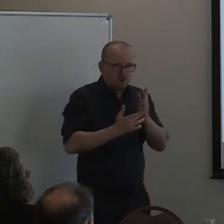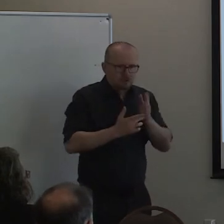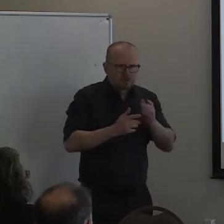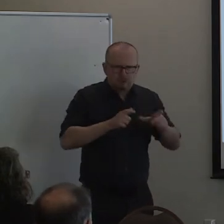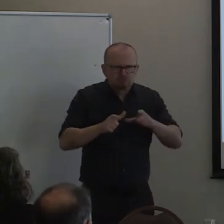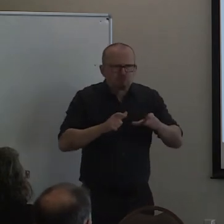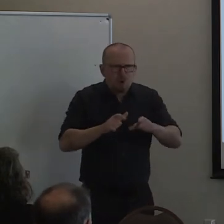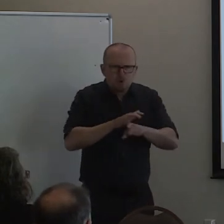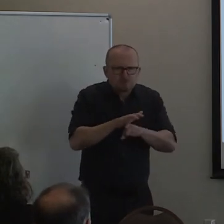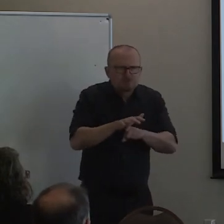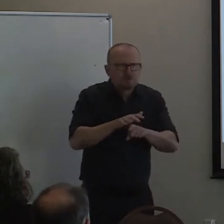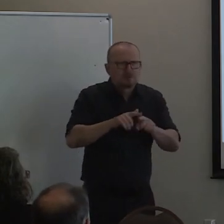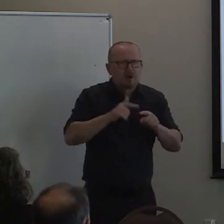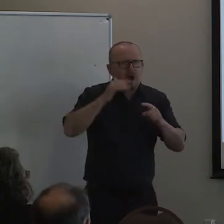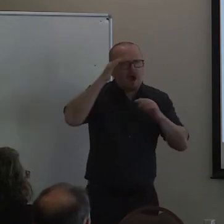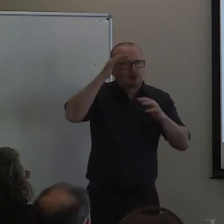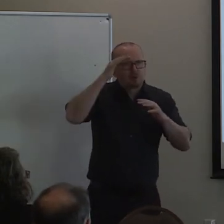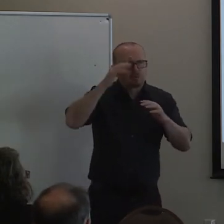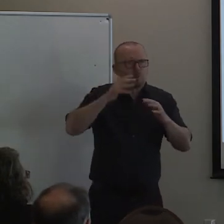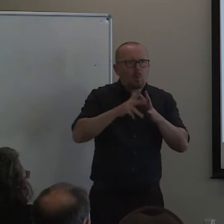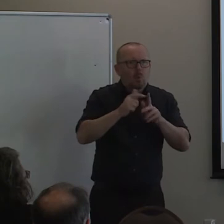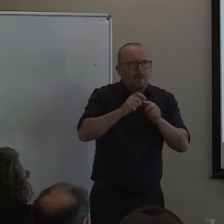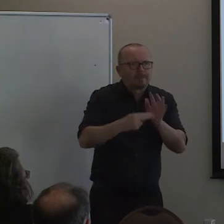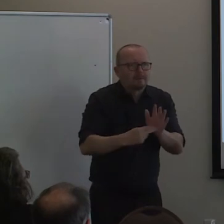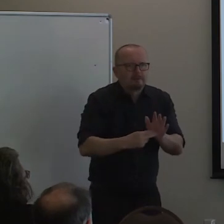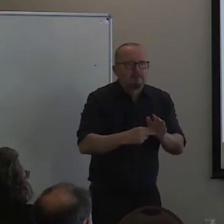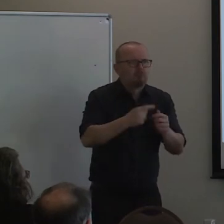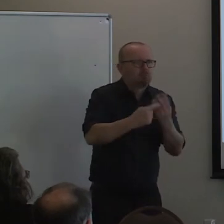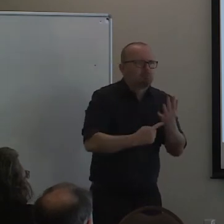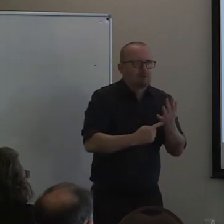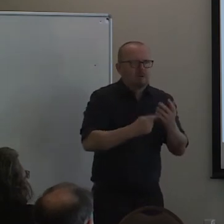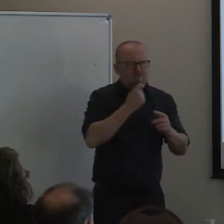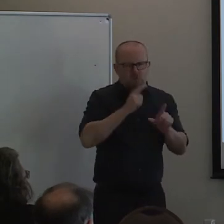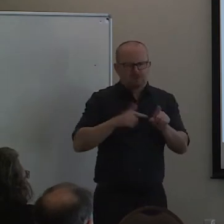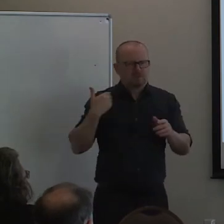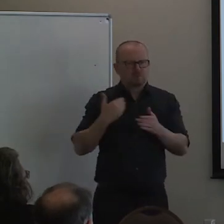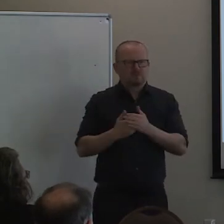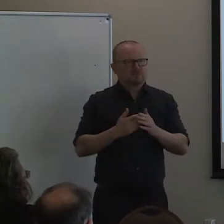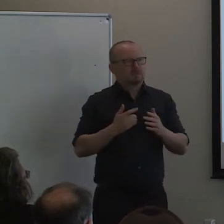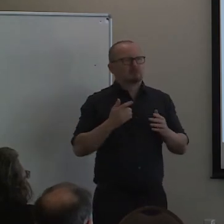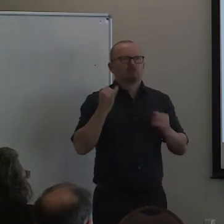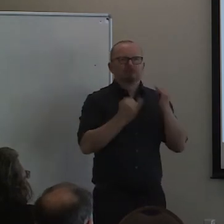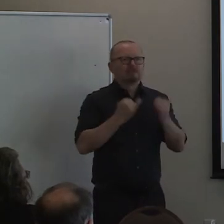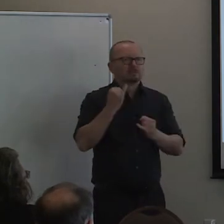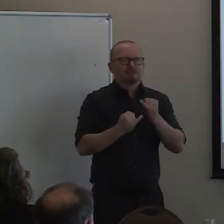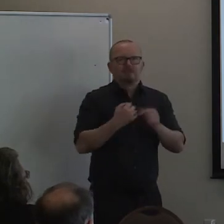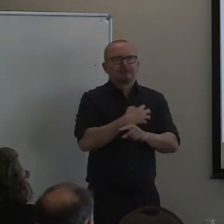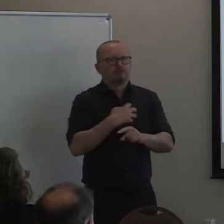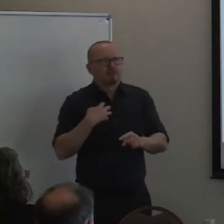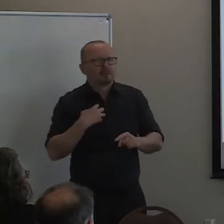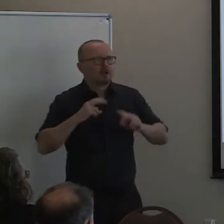weapon? And in the past few years, we've seen so much criticism. We've seen inquiries from governments, citizens, and the